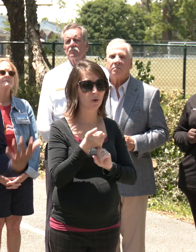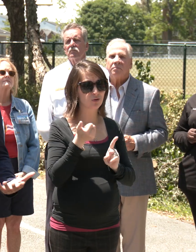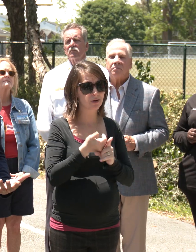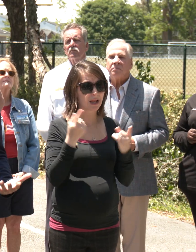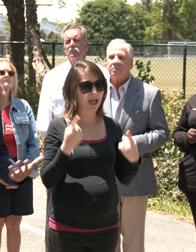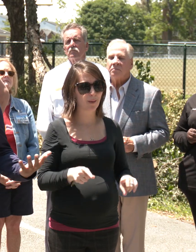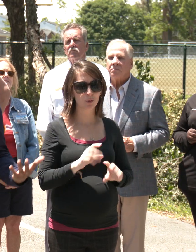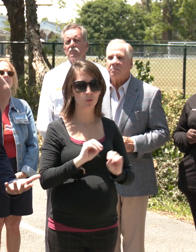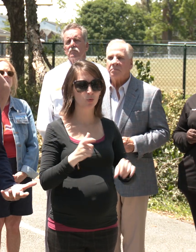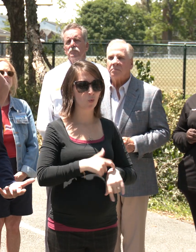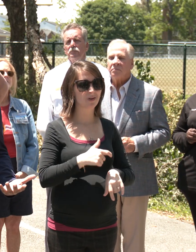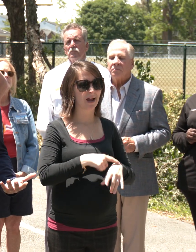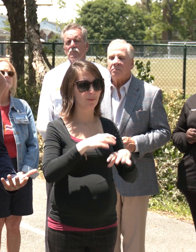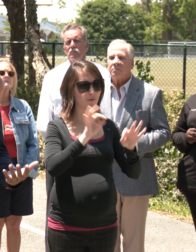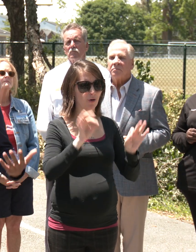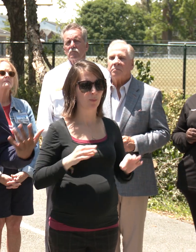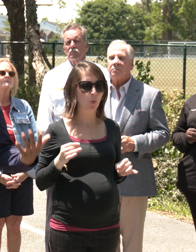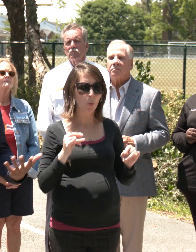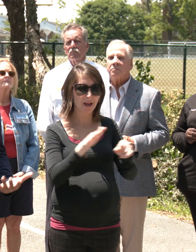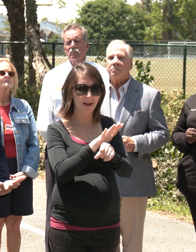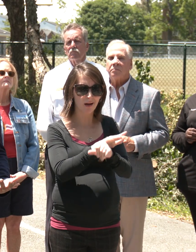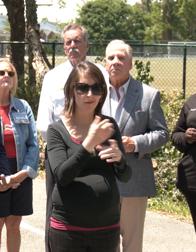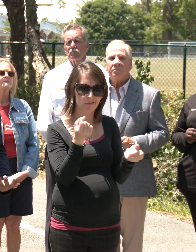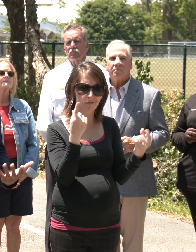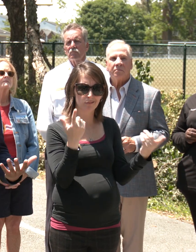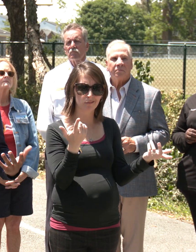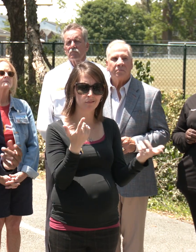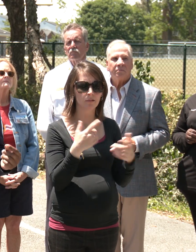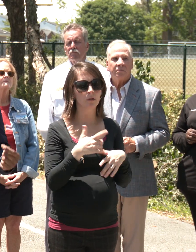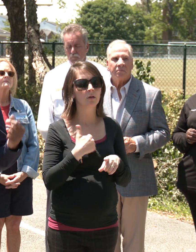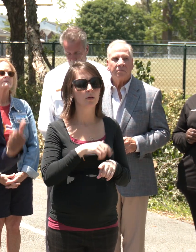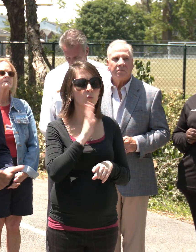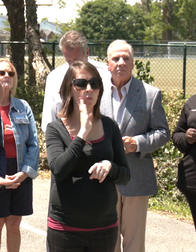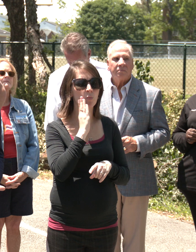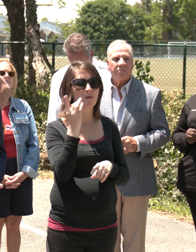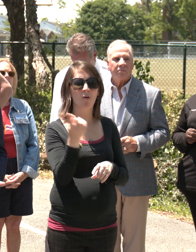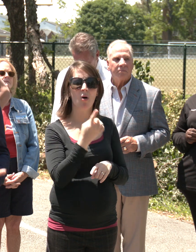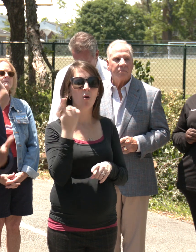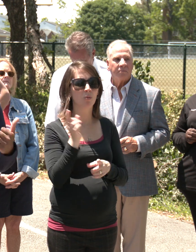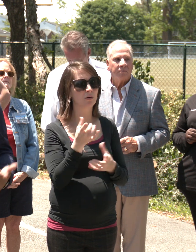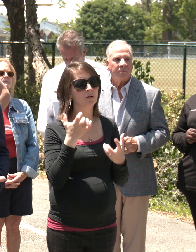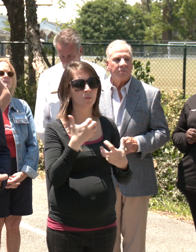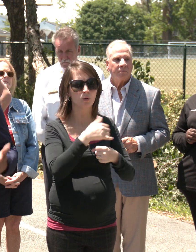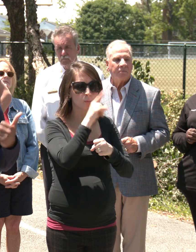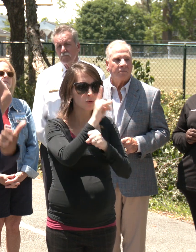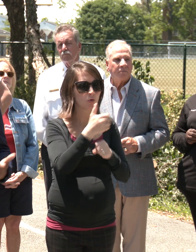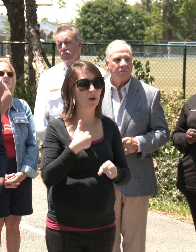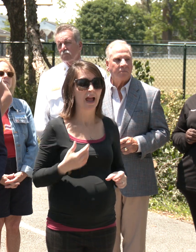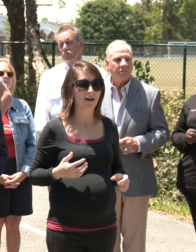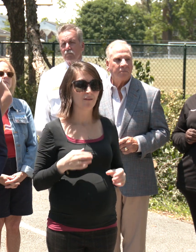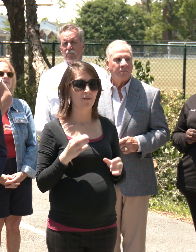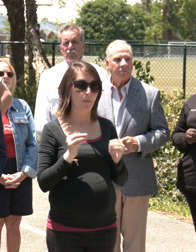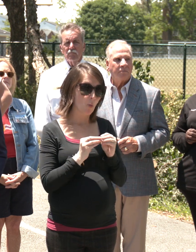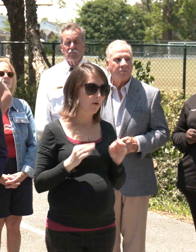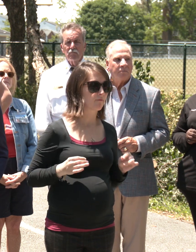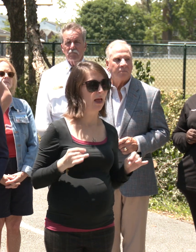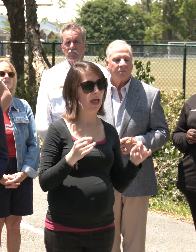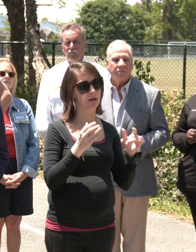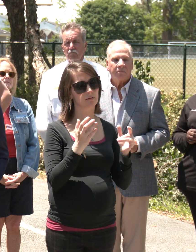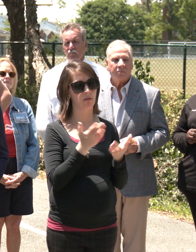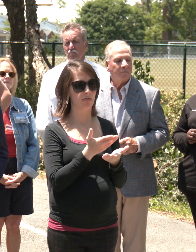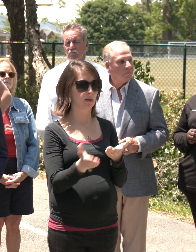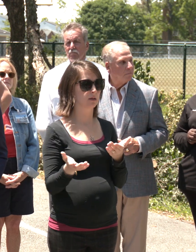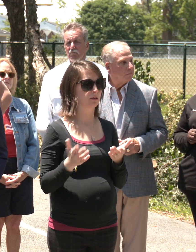there is no time frame that's quick enough. We're always going to want faster. We always want things to